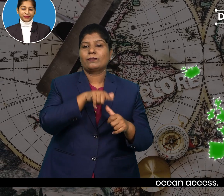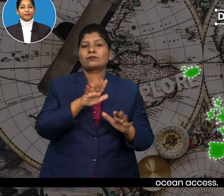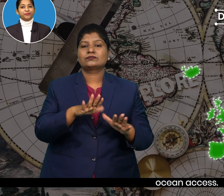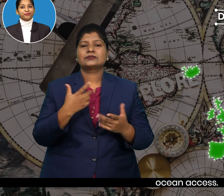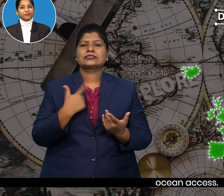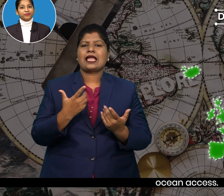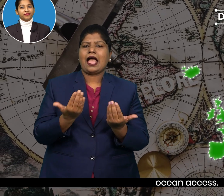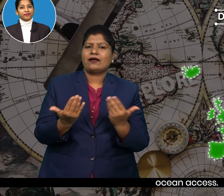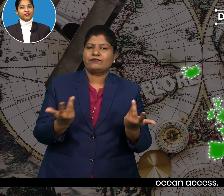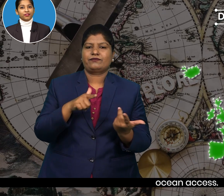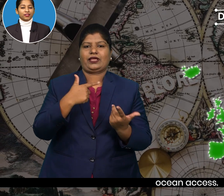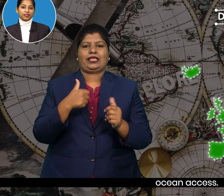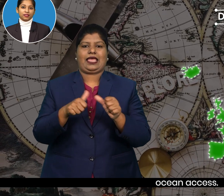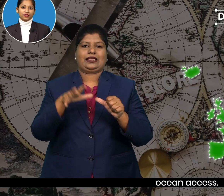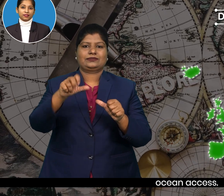access.